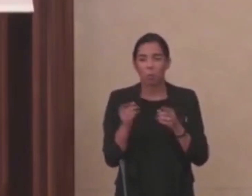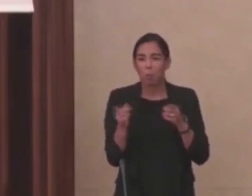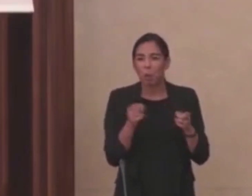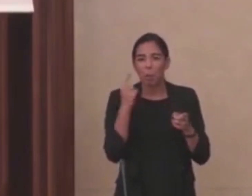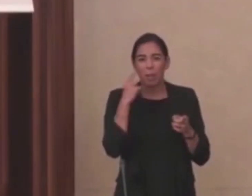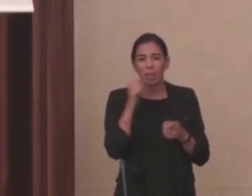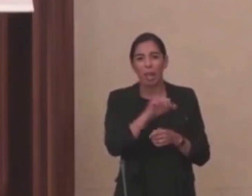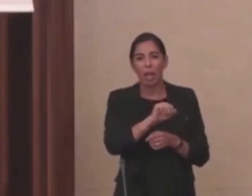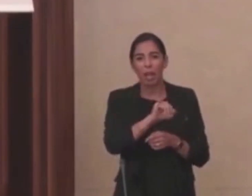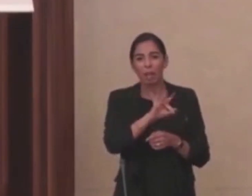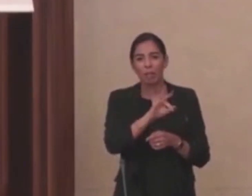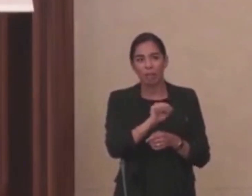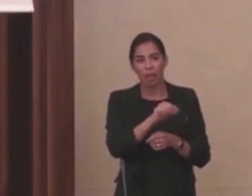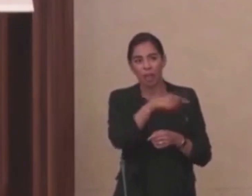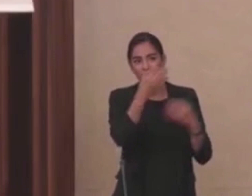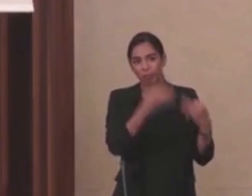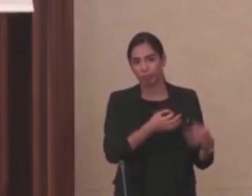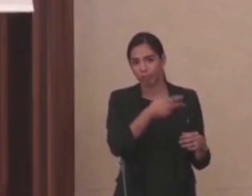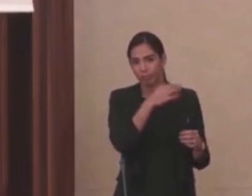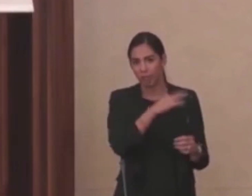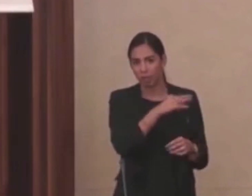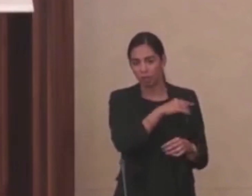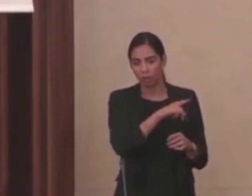region conference.